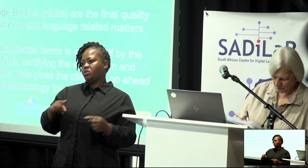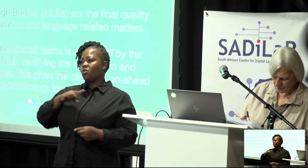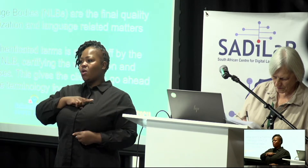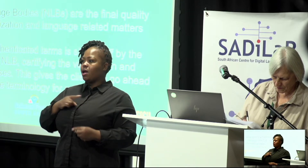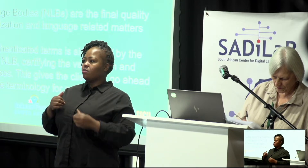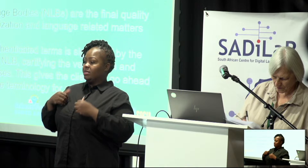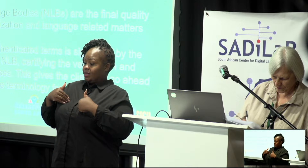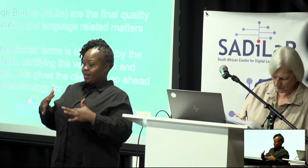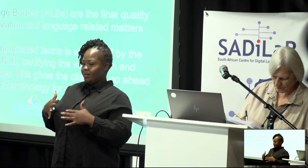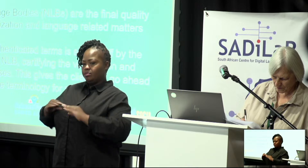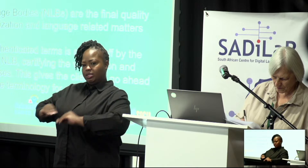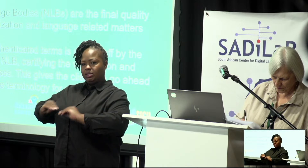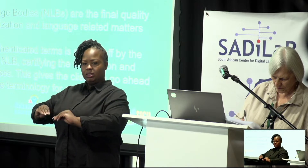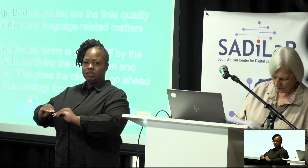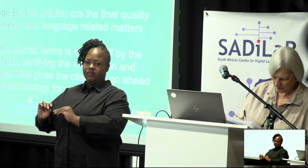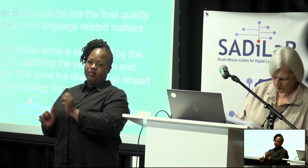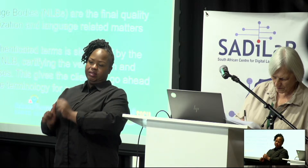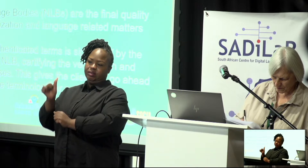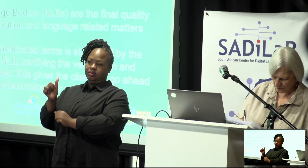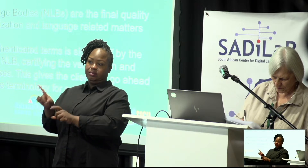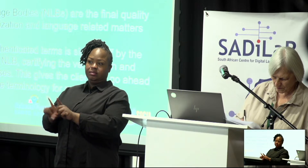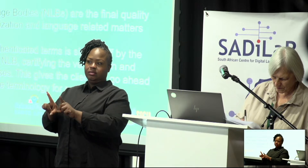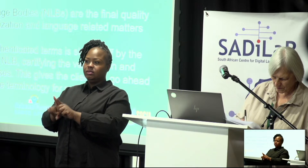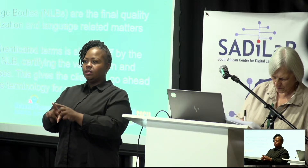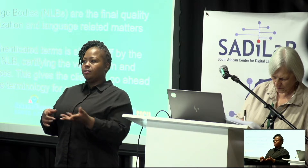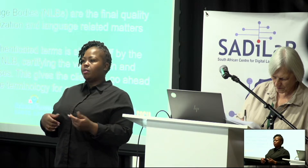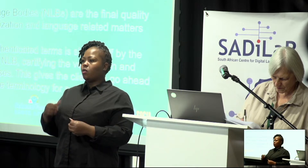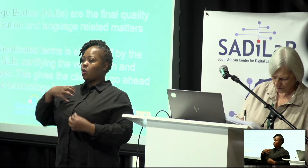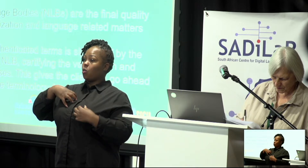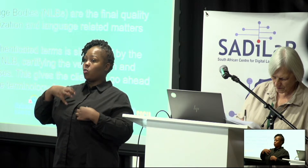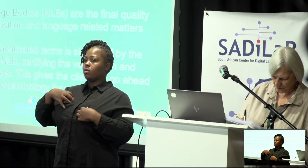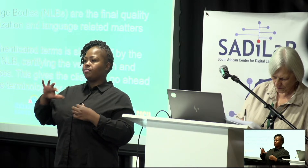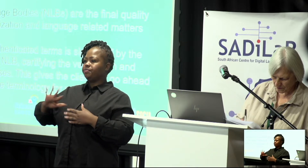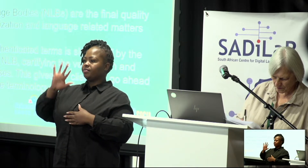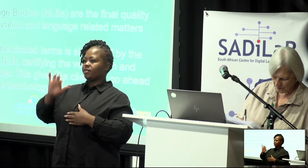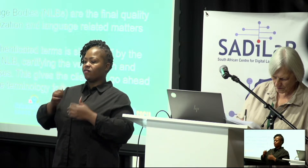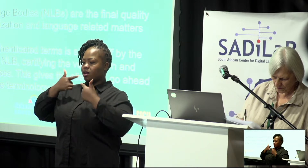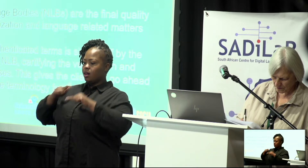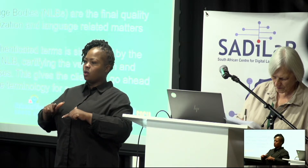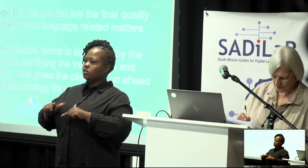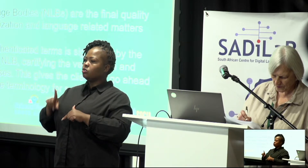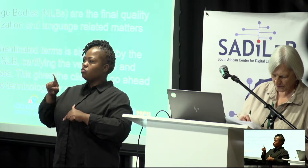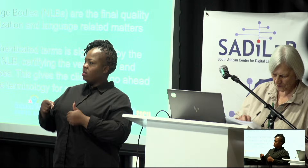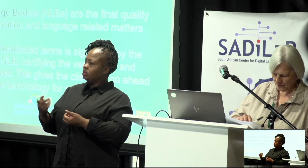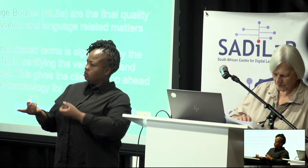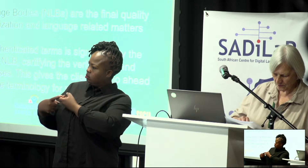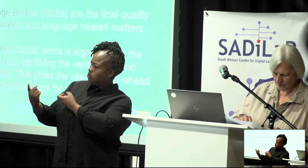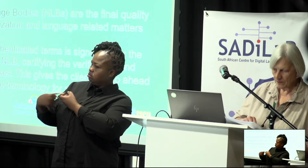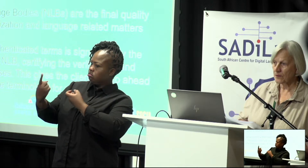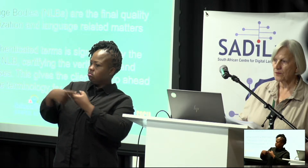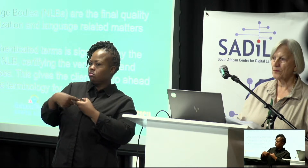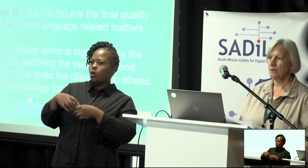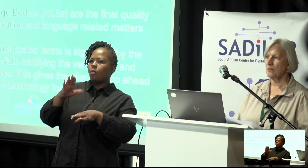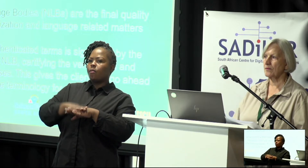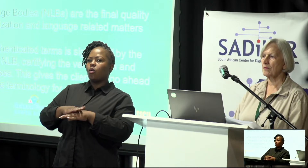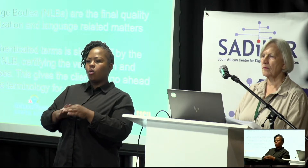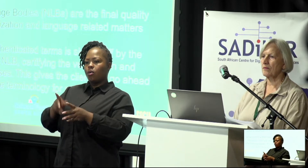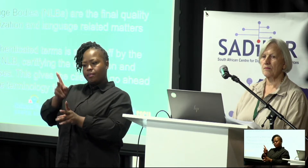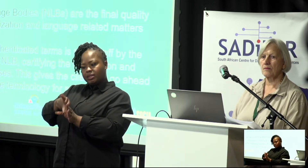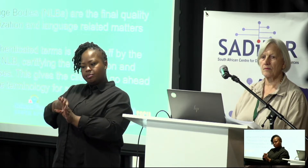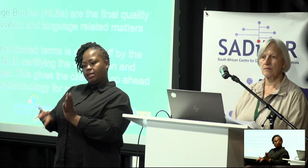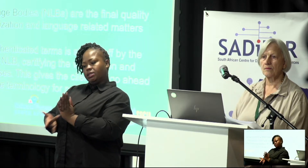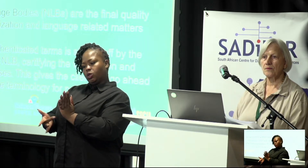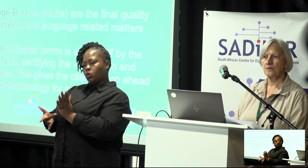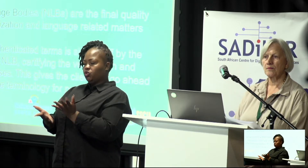don't enable our African language speaking citizens to actually participate in the digital economy. So those are